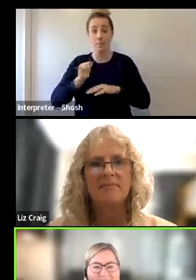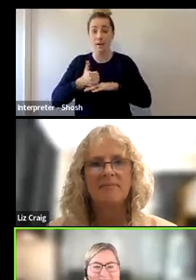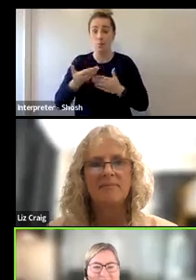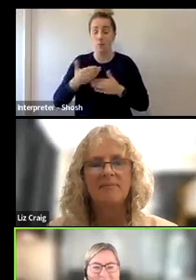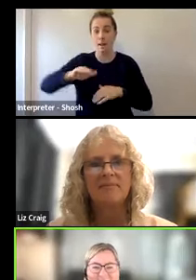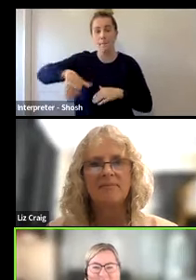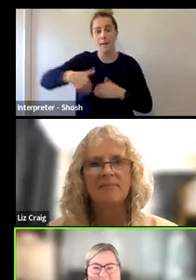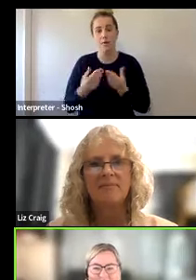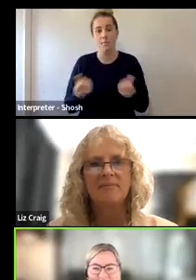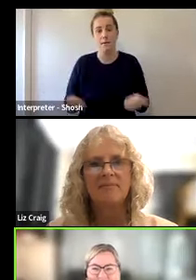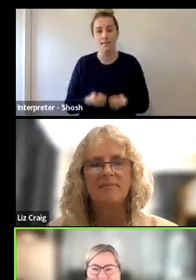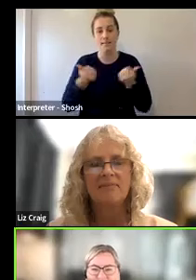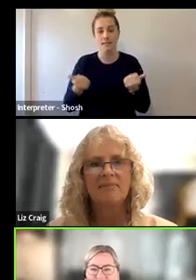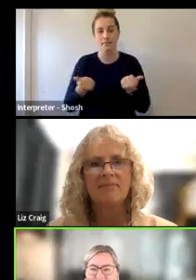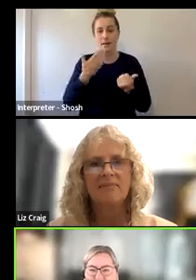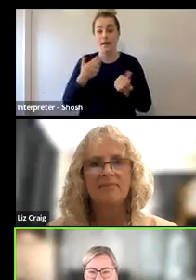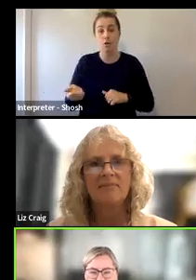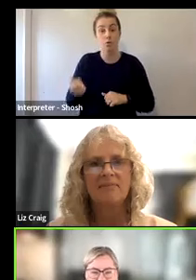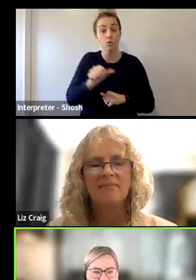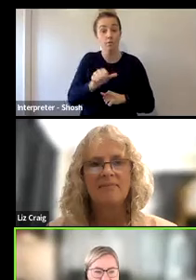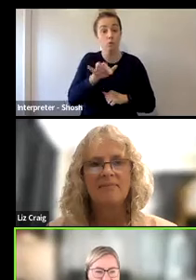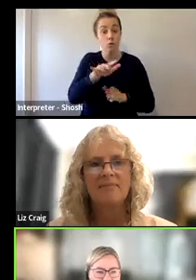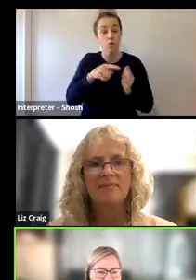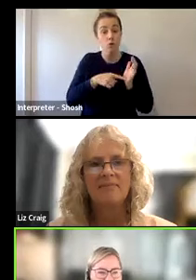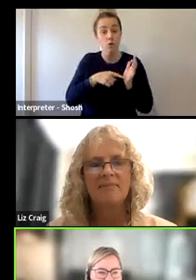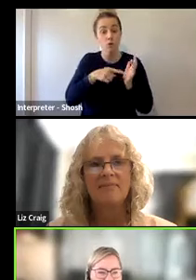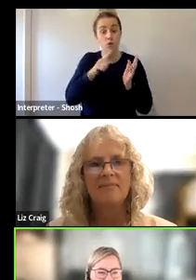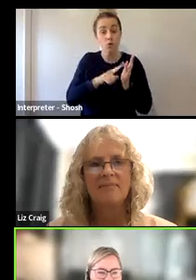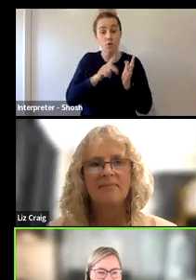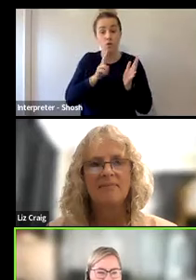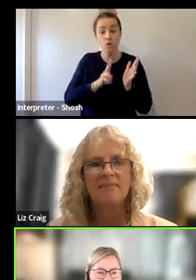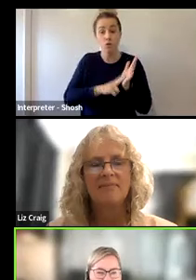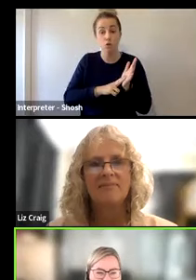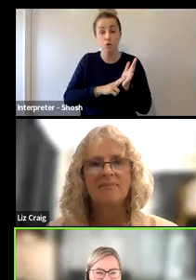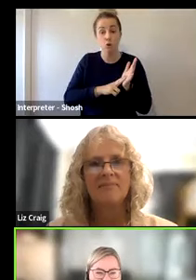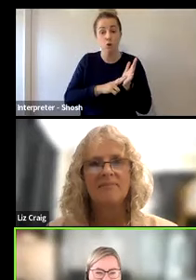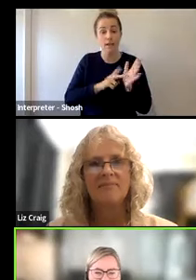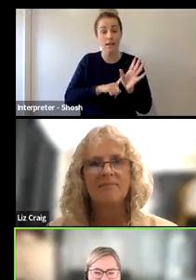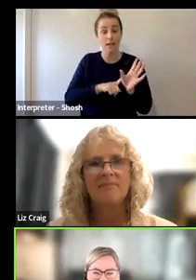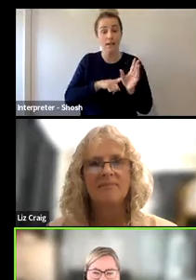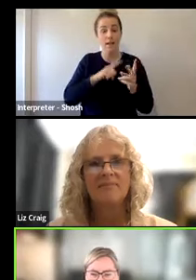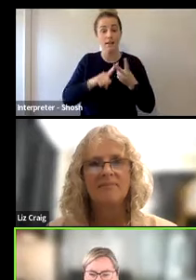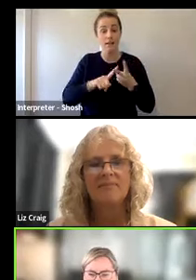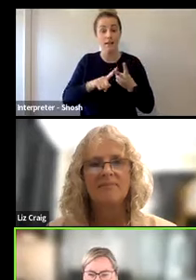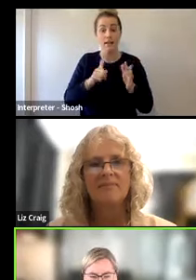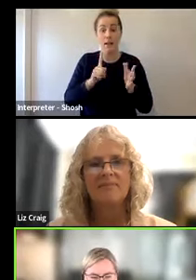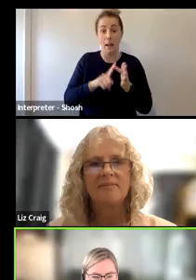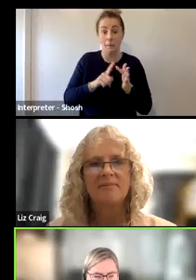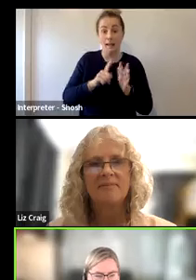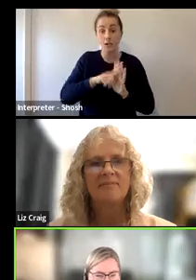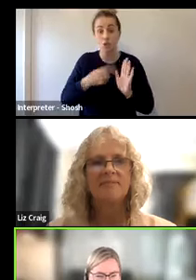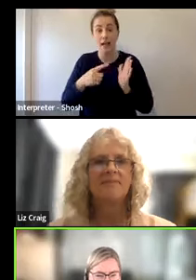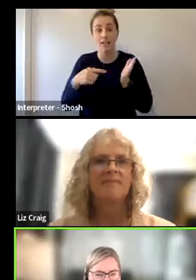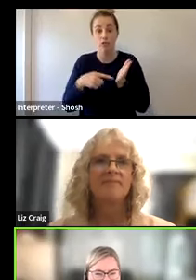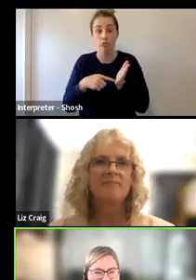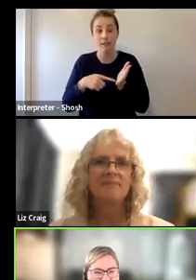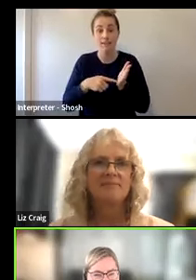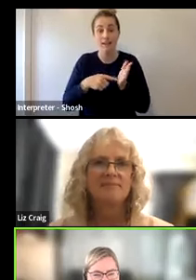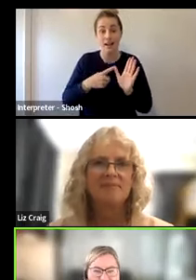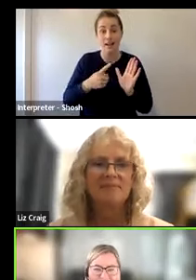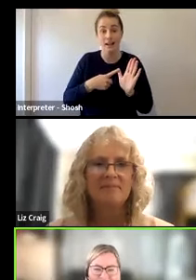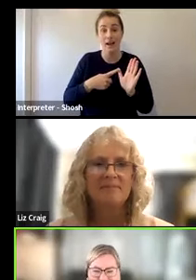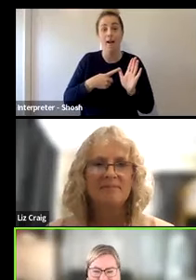Plenty. Thank you. We'll go on to Tony, then Emily, then Jan, then Liz, then Teresa, then